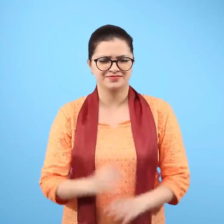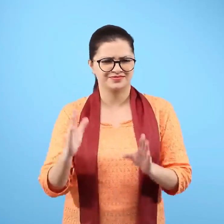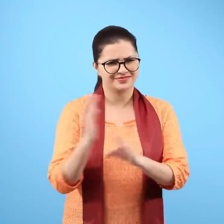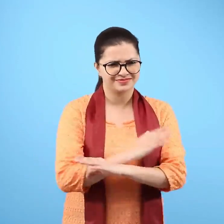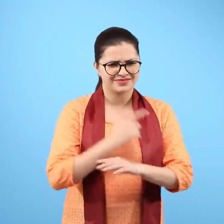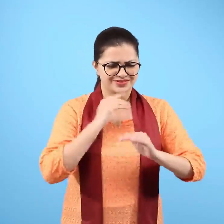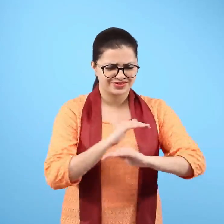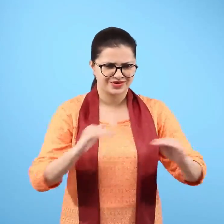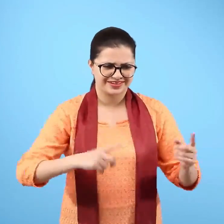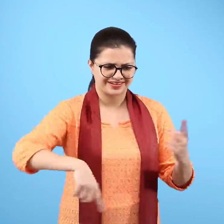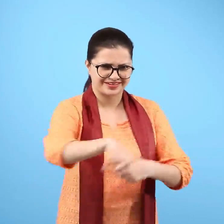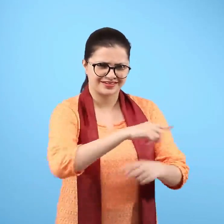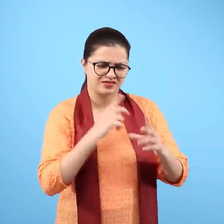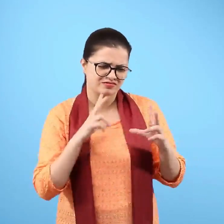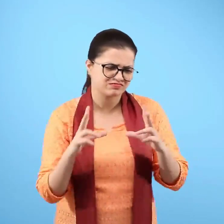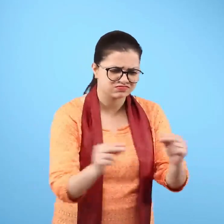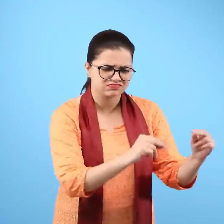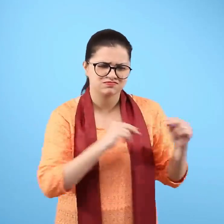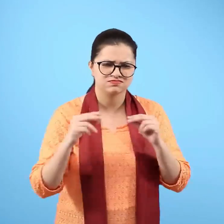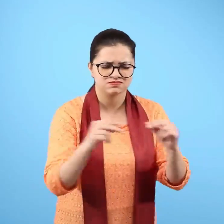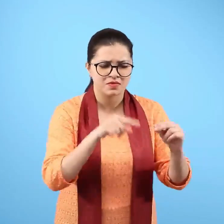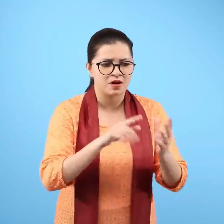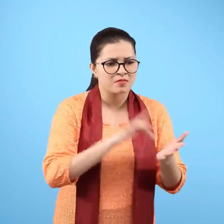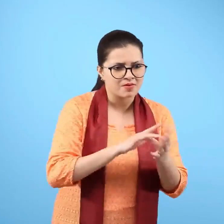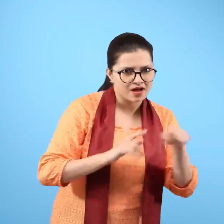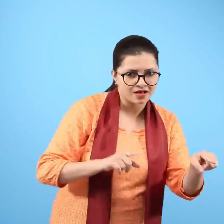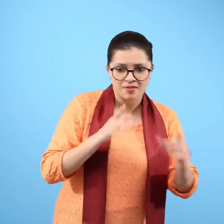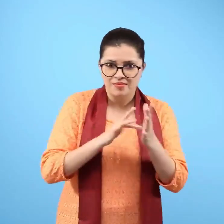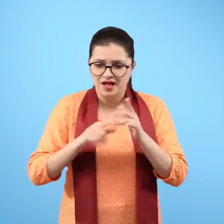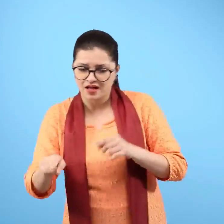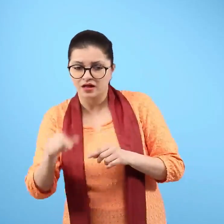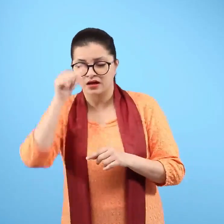and find the states these children are talking about.